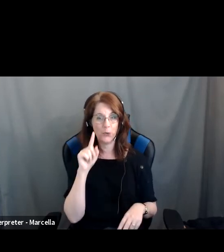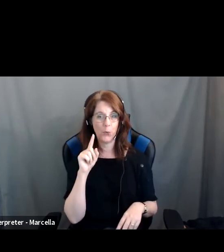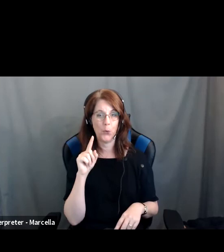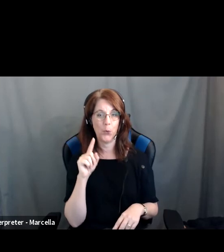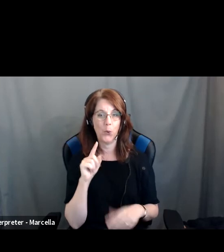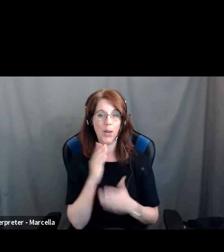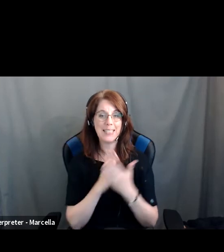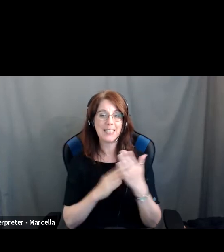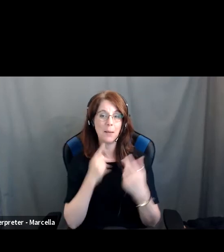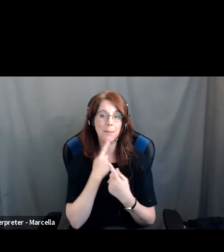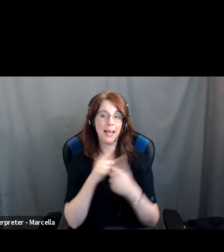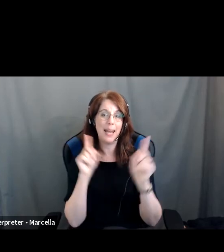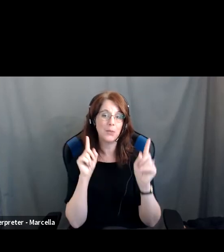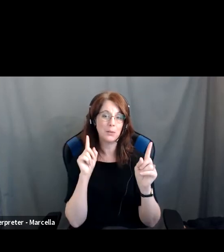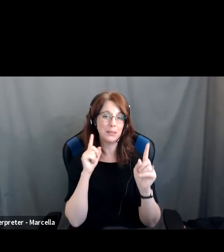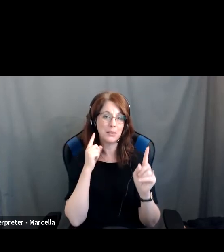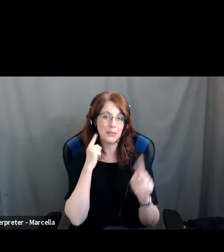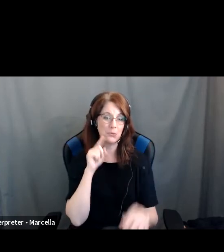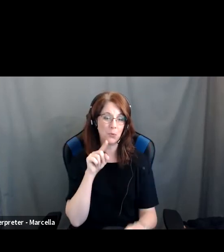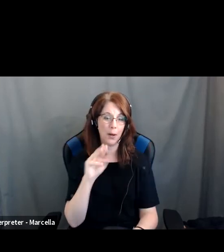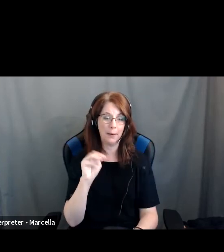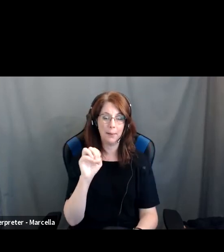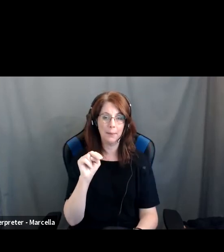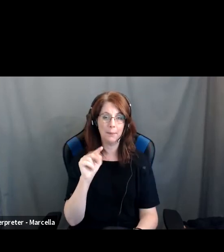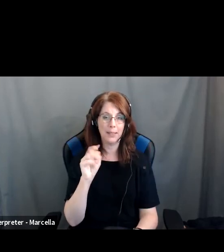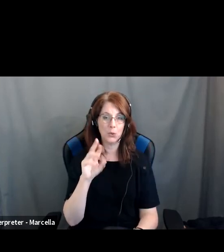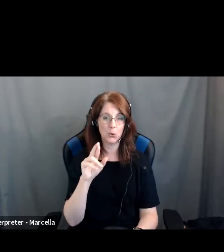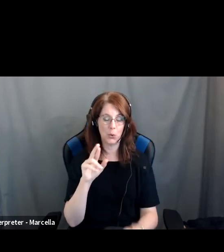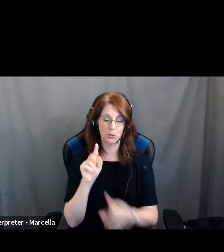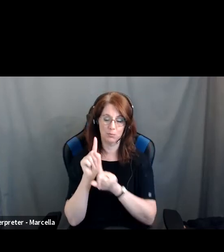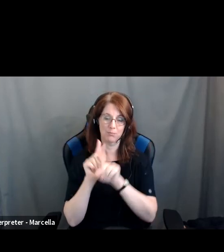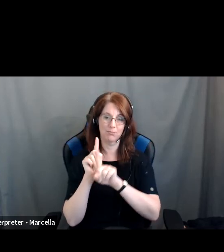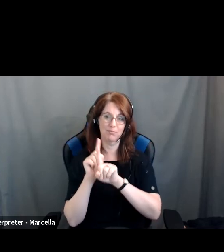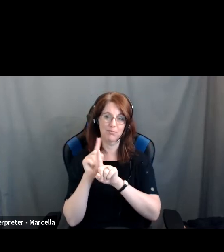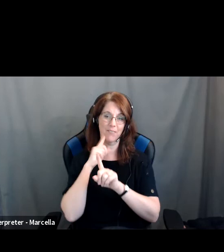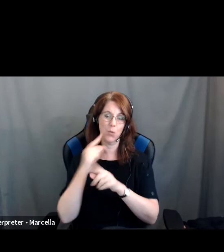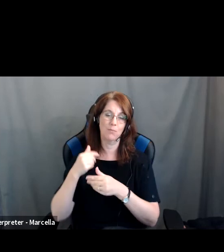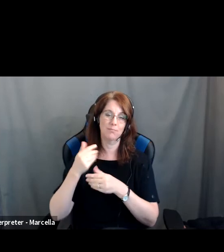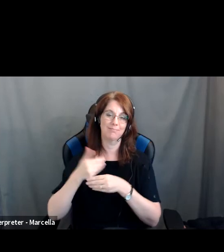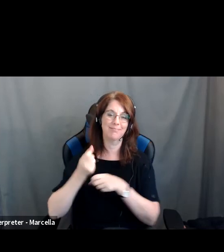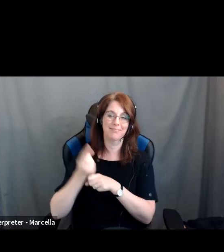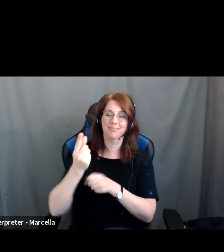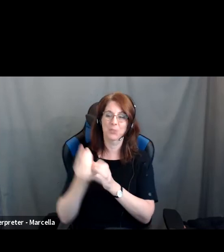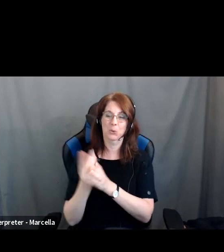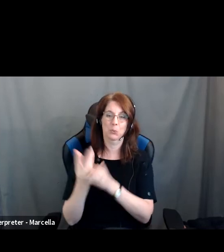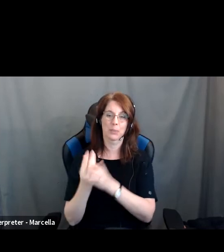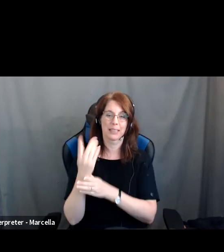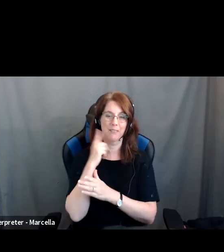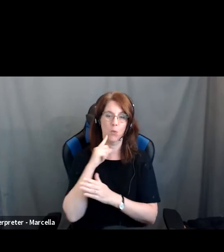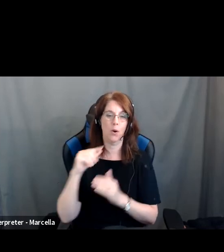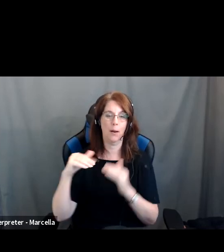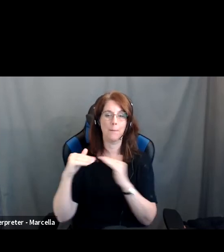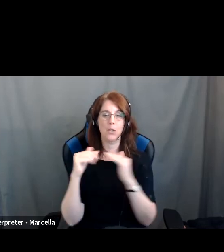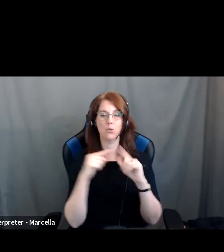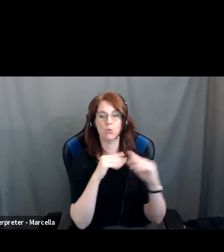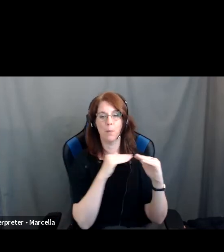some announcements for the mentors and the mentees coming in the spring for this peer-to-peer mentoring